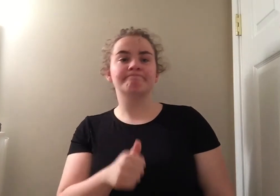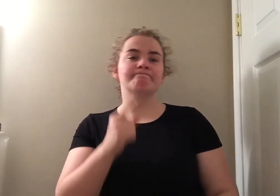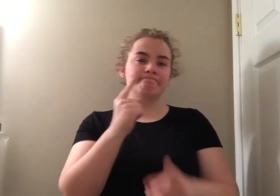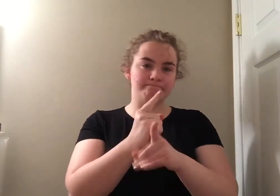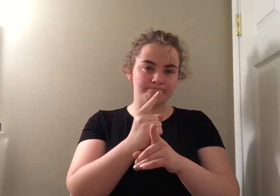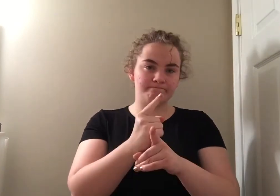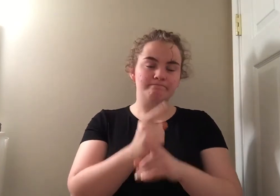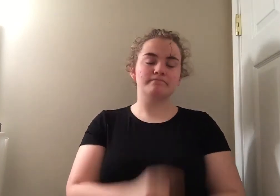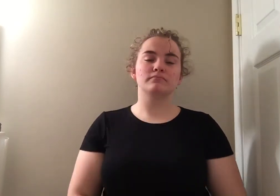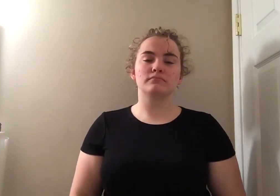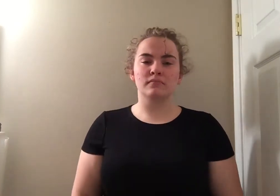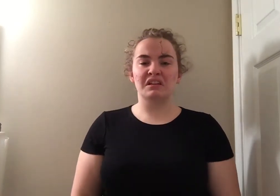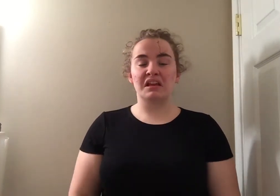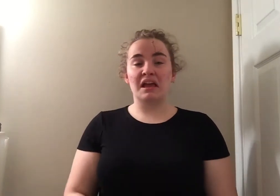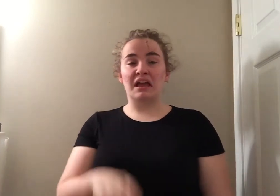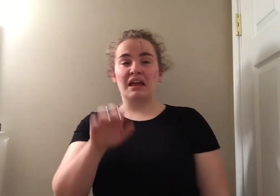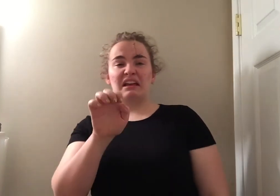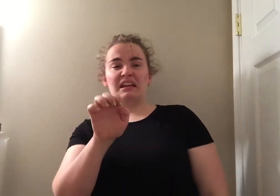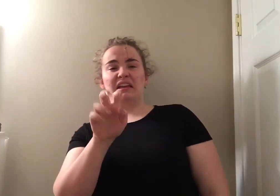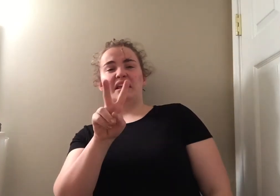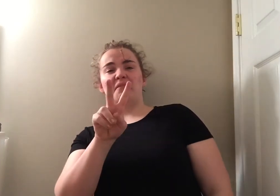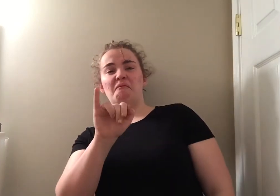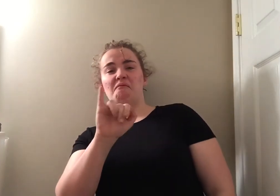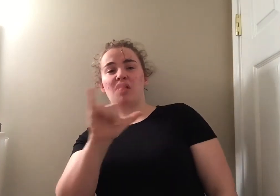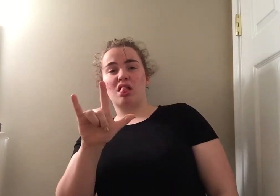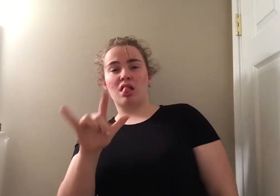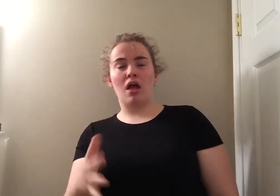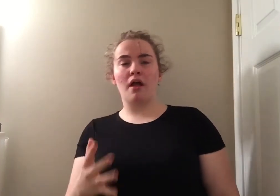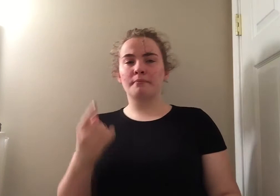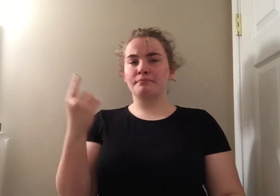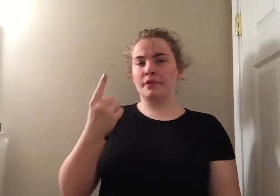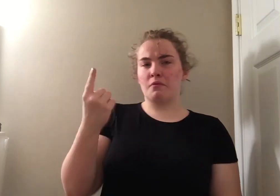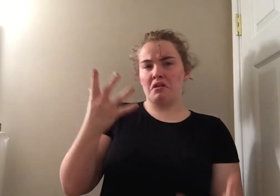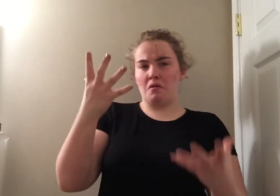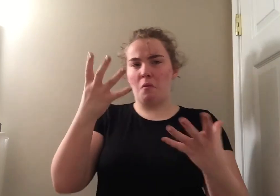Evil. What if I always want to keep things to myself? There's one I'm looking